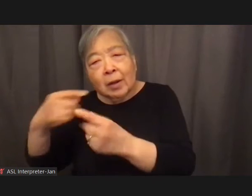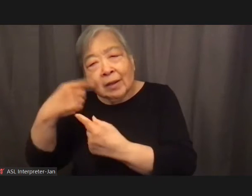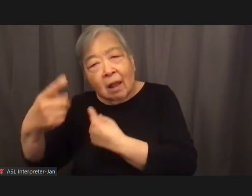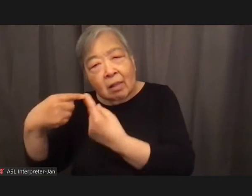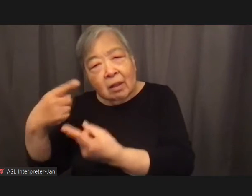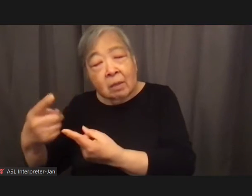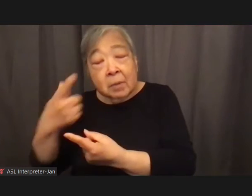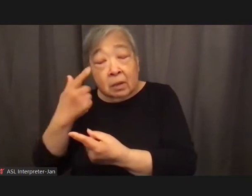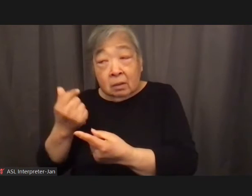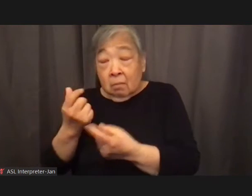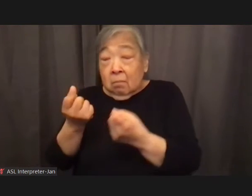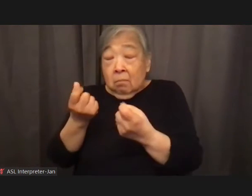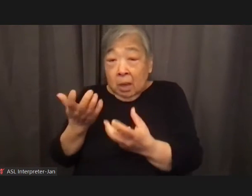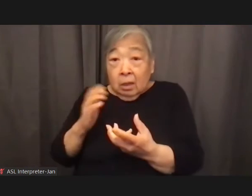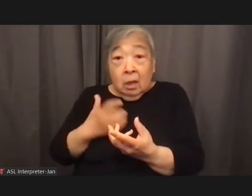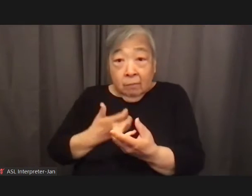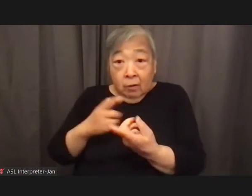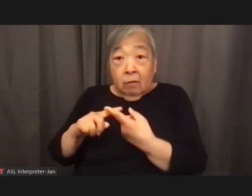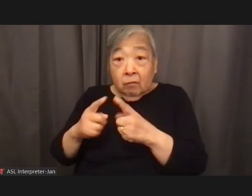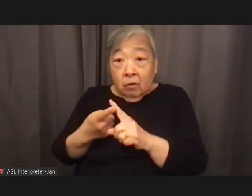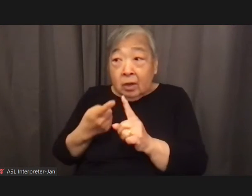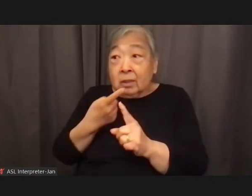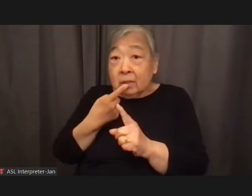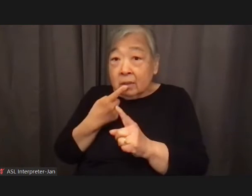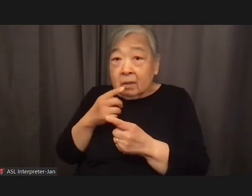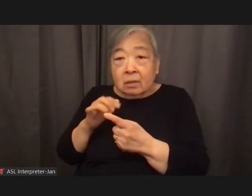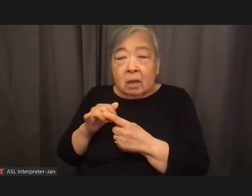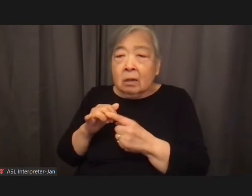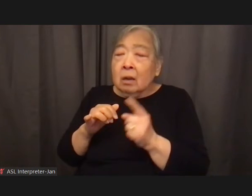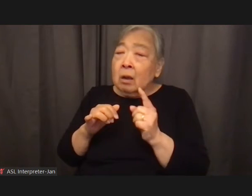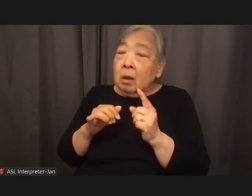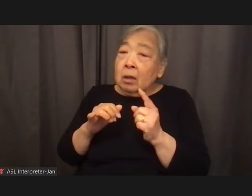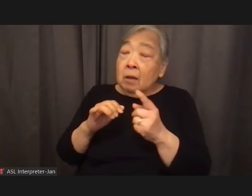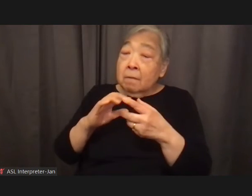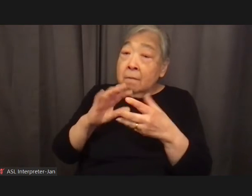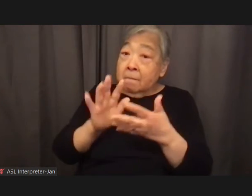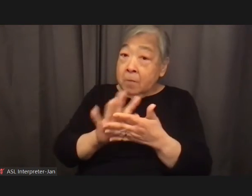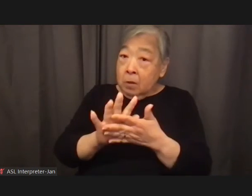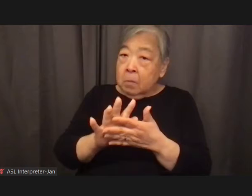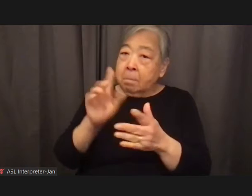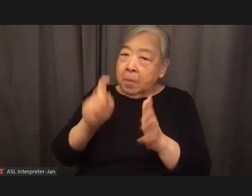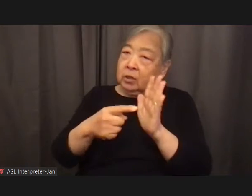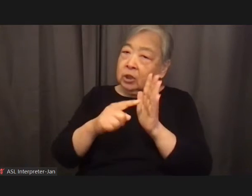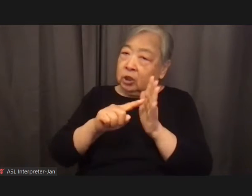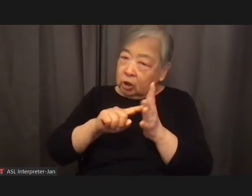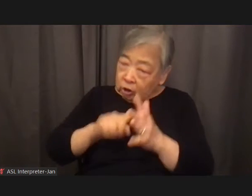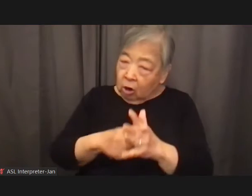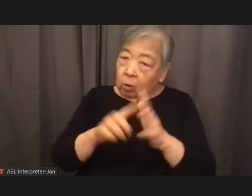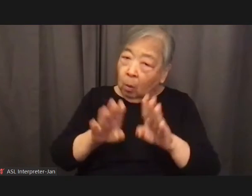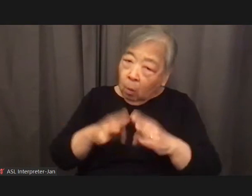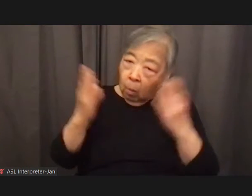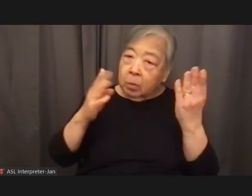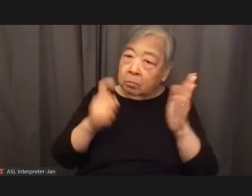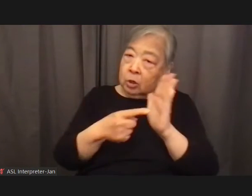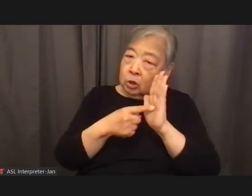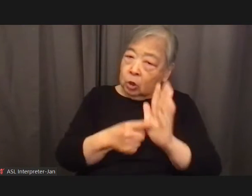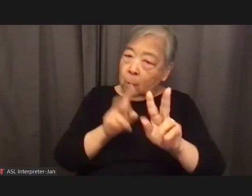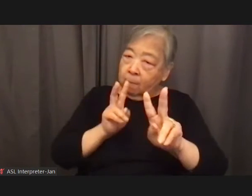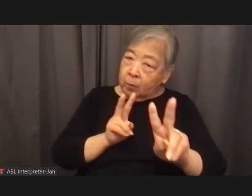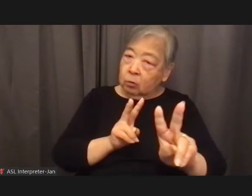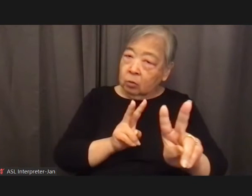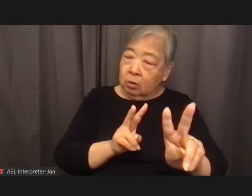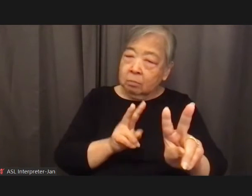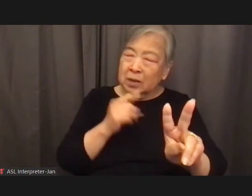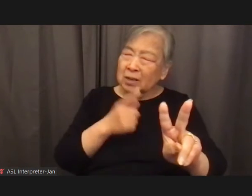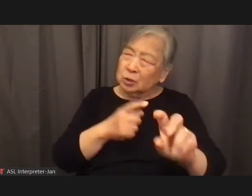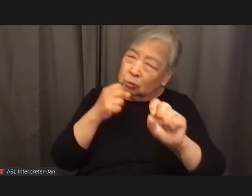many of our friends said that you have to start the film with the funeral. That's the strong, just as strong